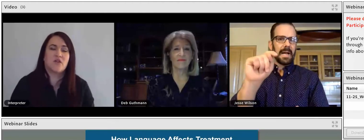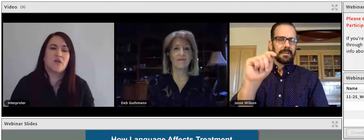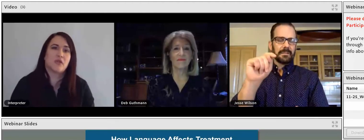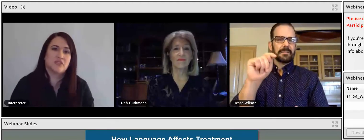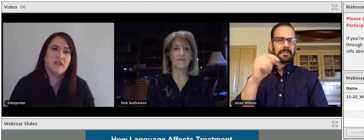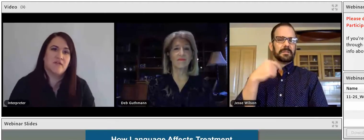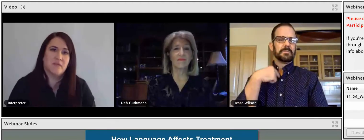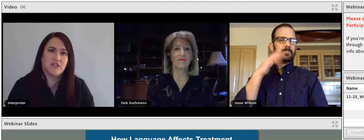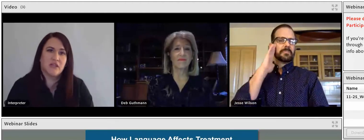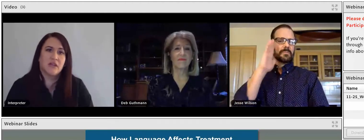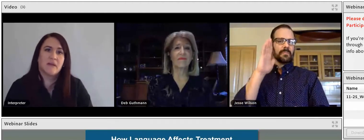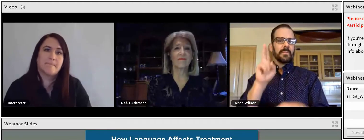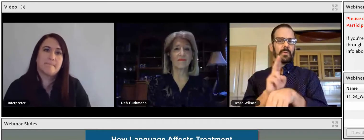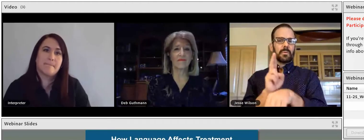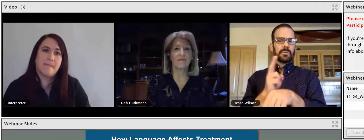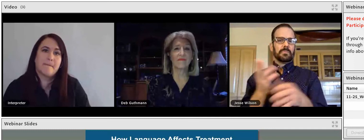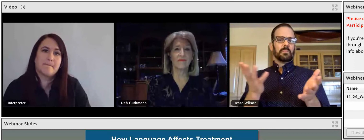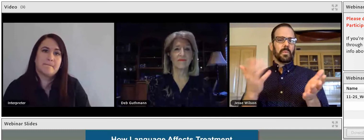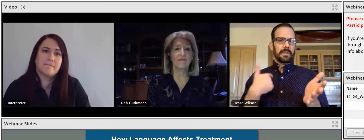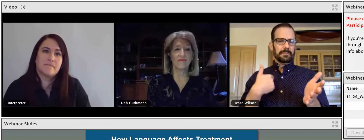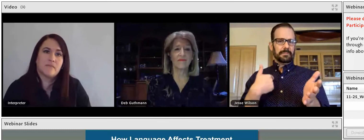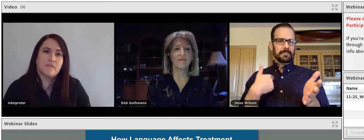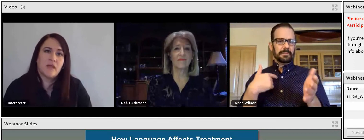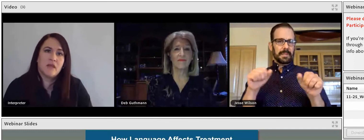terms of how I decide to approach the information.